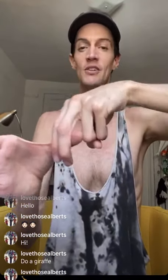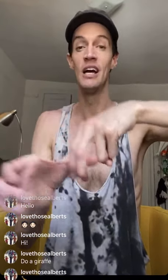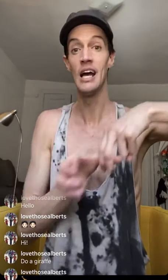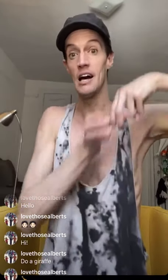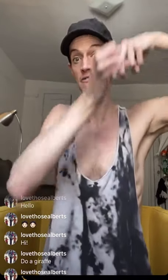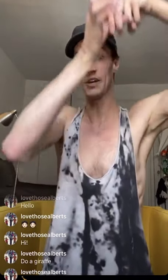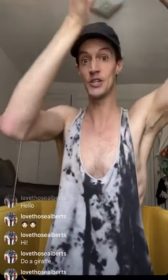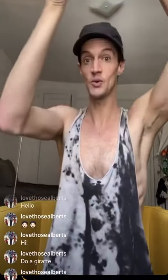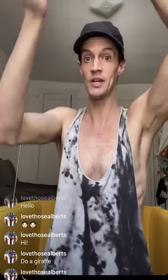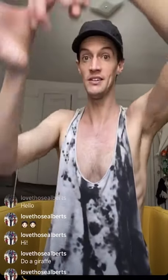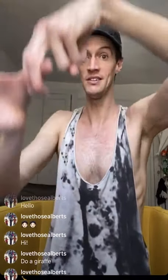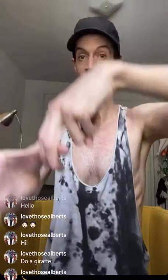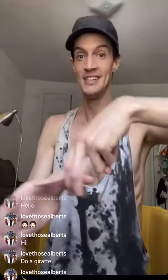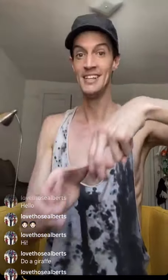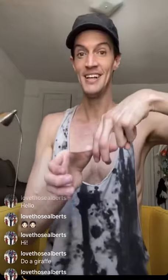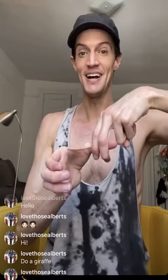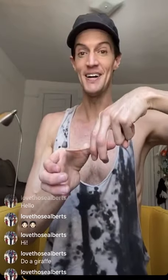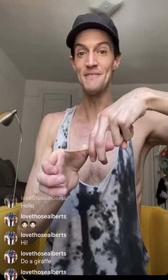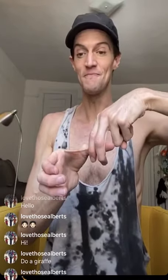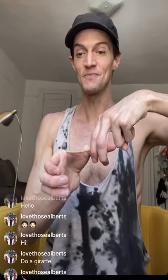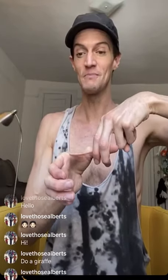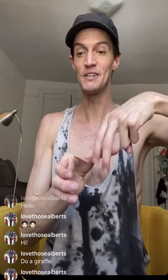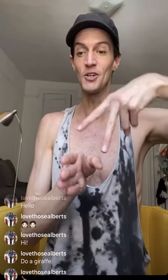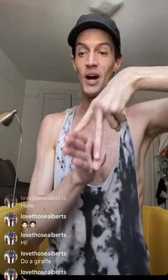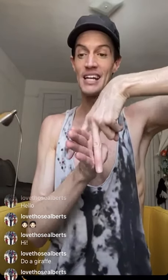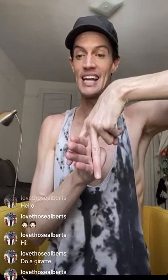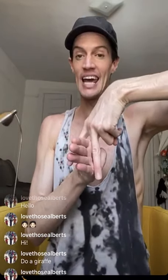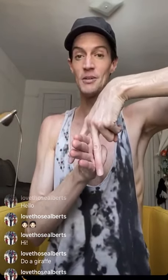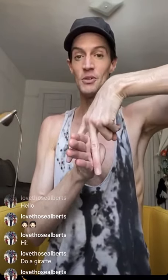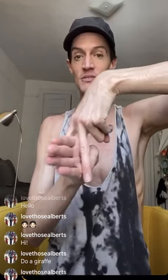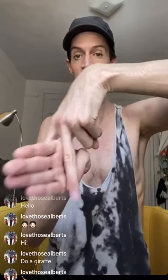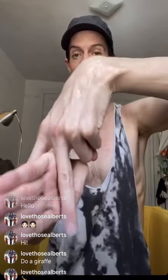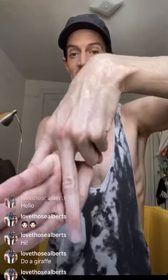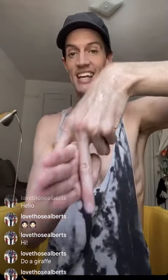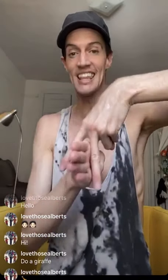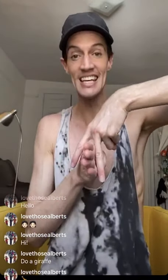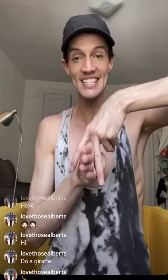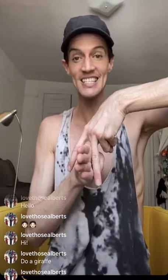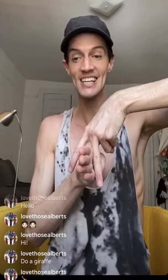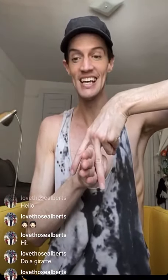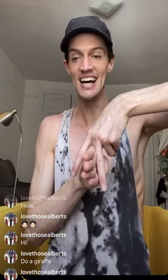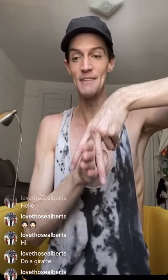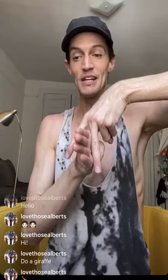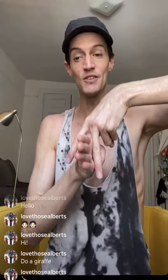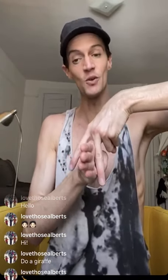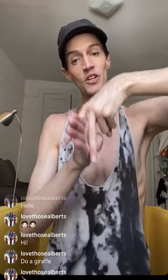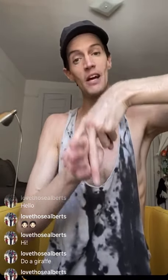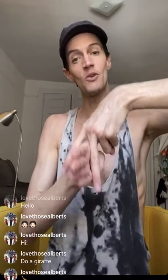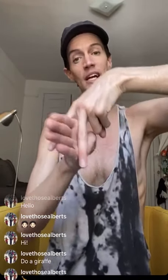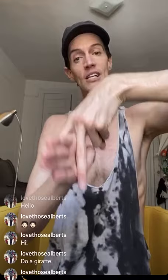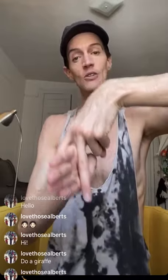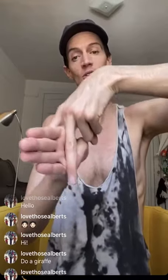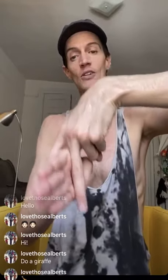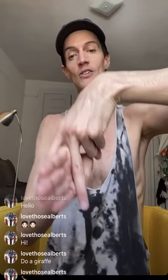a Ferris wheel. But if you're riding an animal, it's like this. And if you're horseback riding,